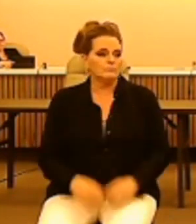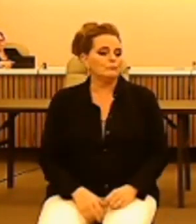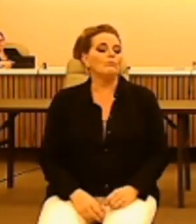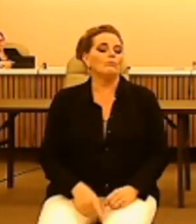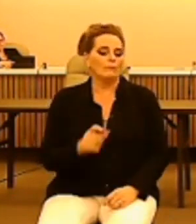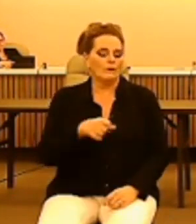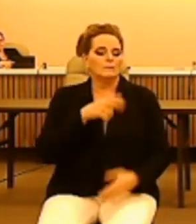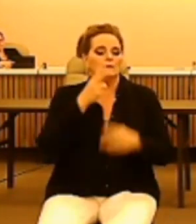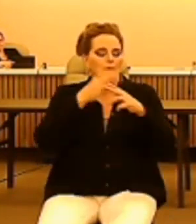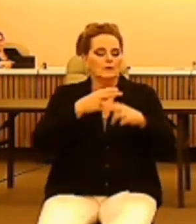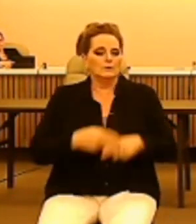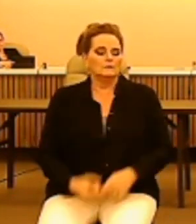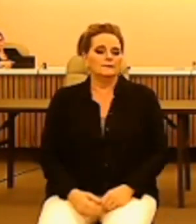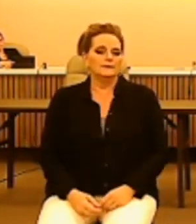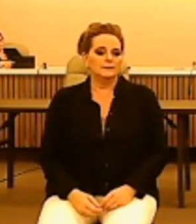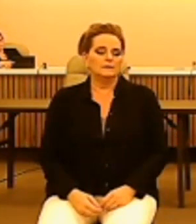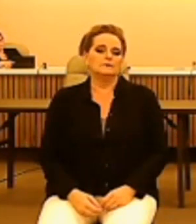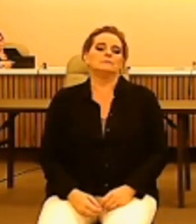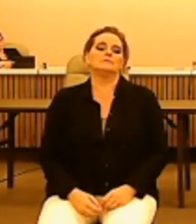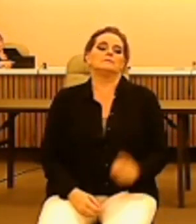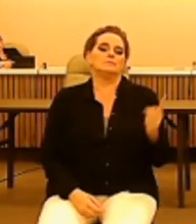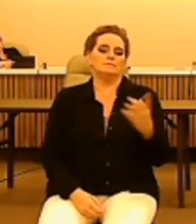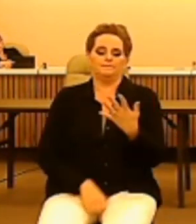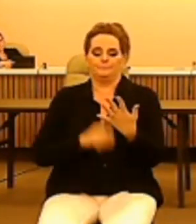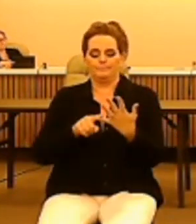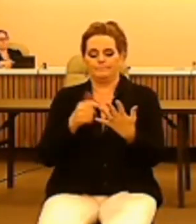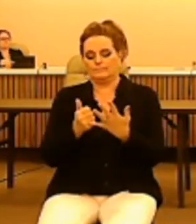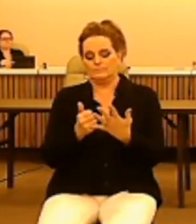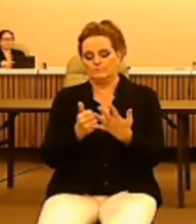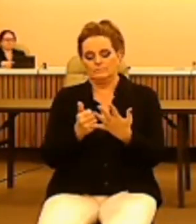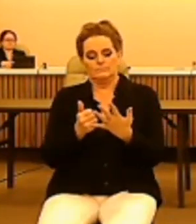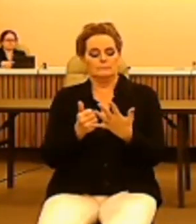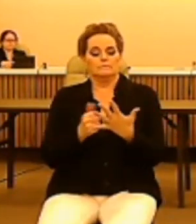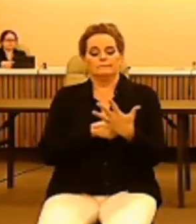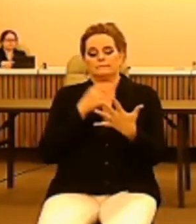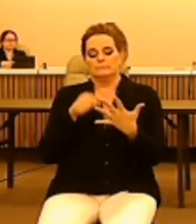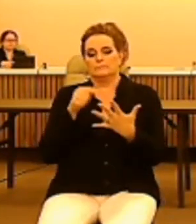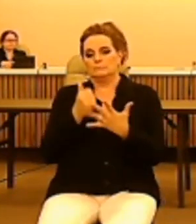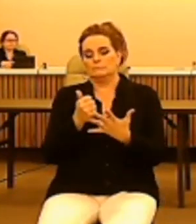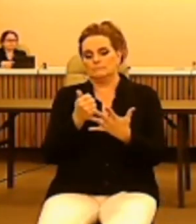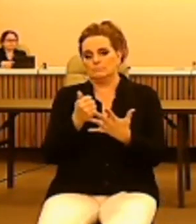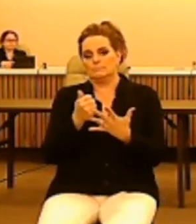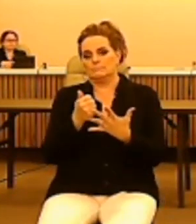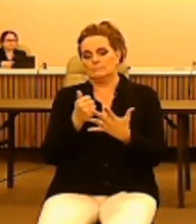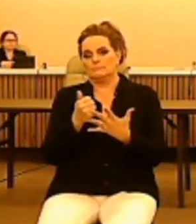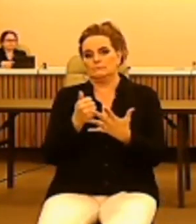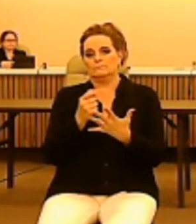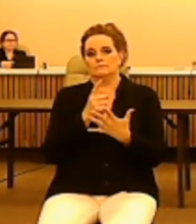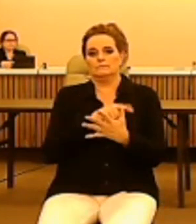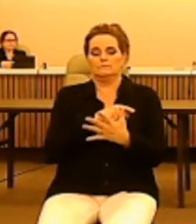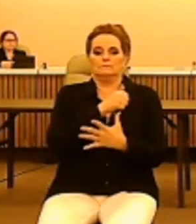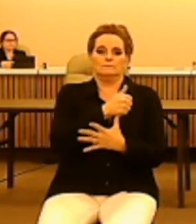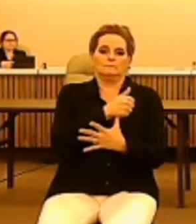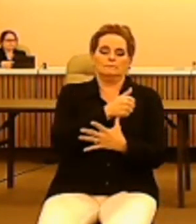Hearing none, please call the roll. Councilmember Safranek, Aye. Councilmember Bolzner, Aye. Councilmember Page,